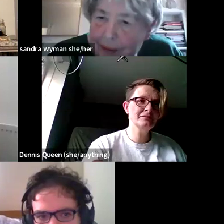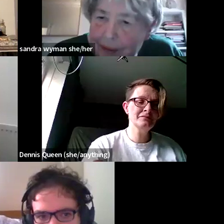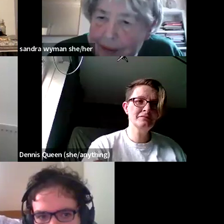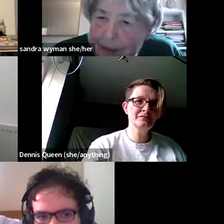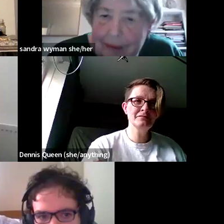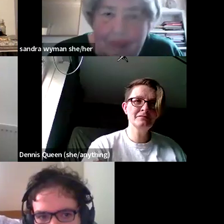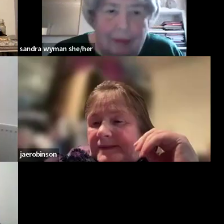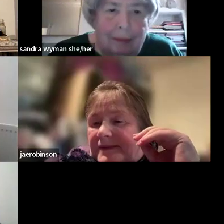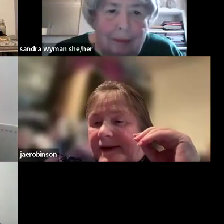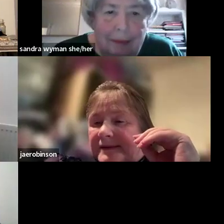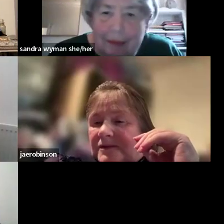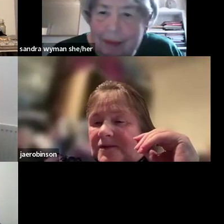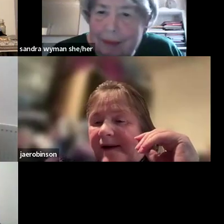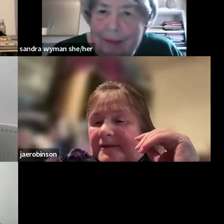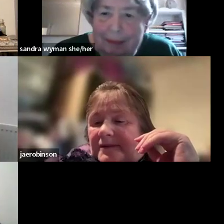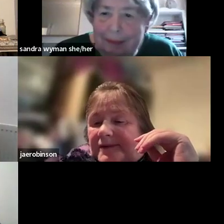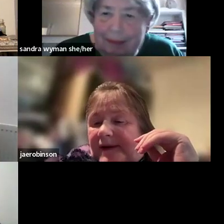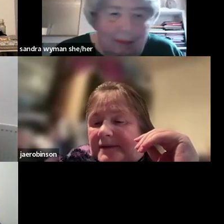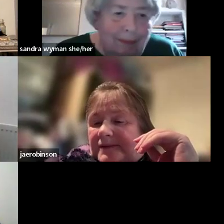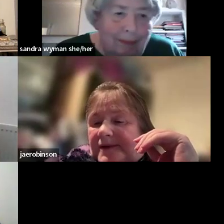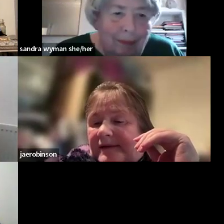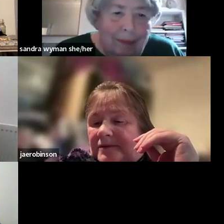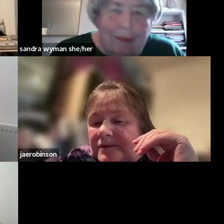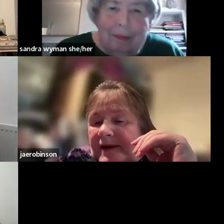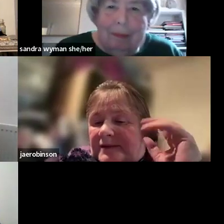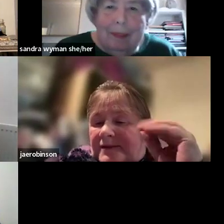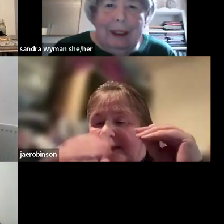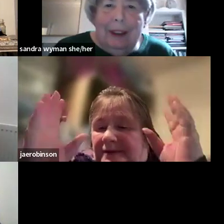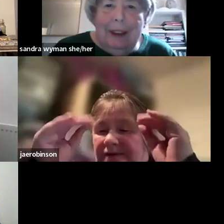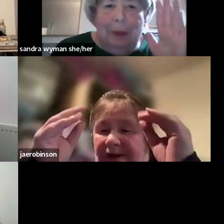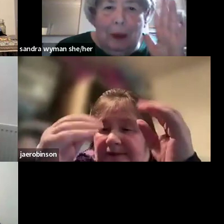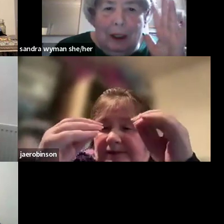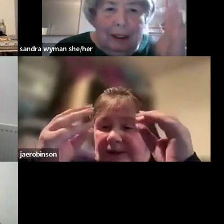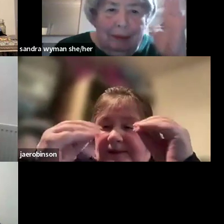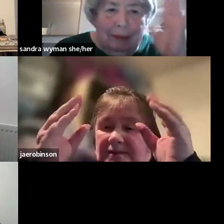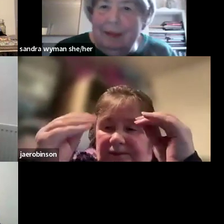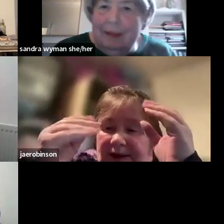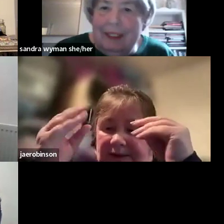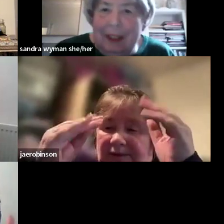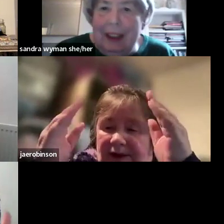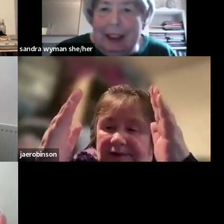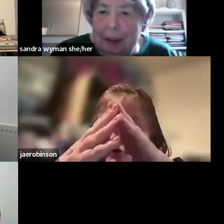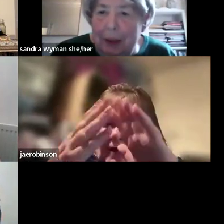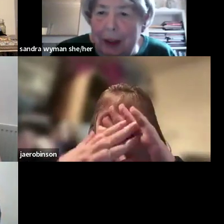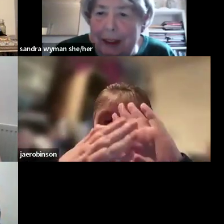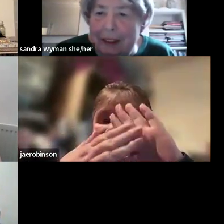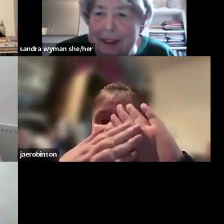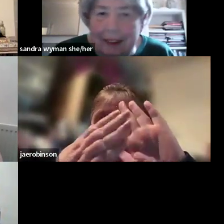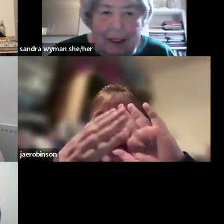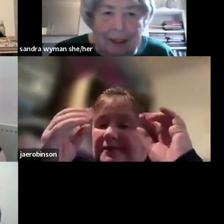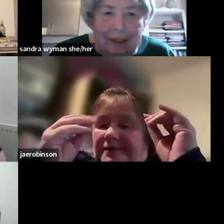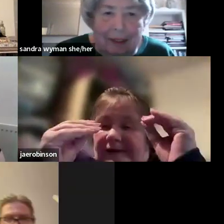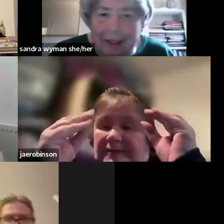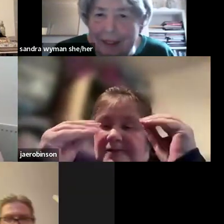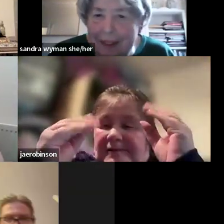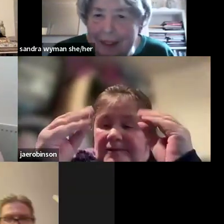Thanks everyone. Thanks Paula. Thanks all. Thank you very much. Yeah, thank you, Paula. And Thank a you wonderful all. day. Thank you